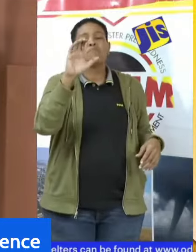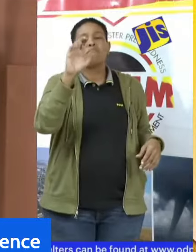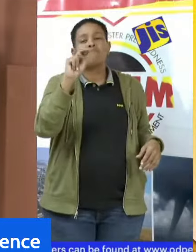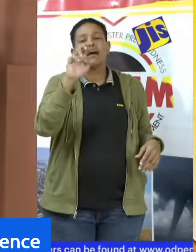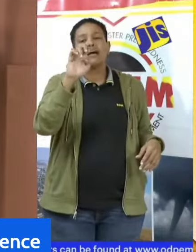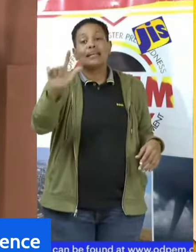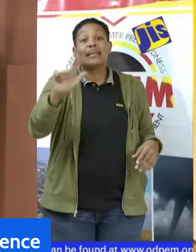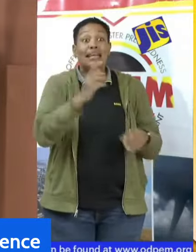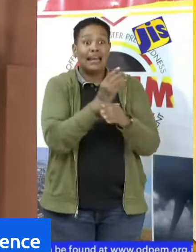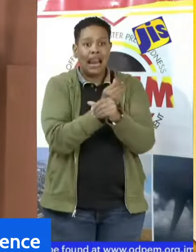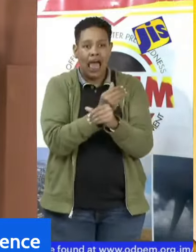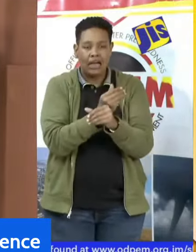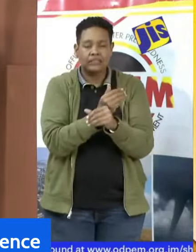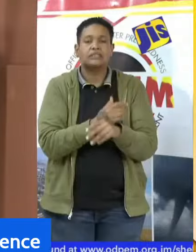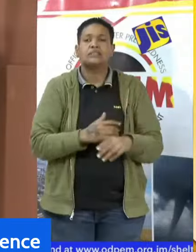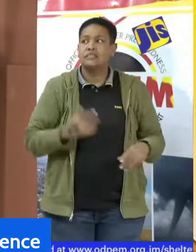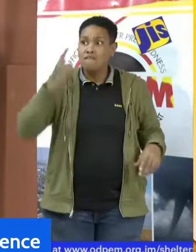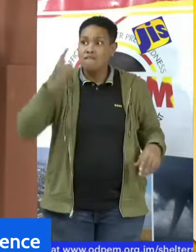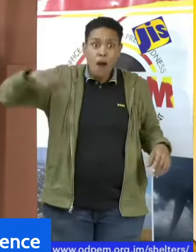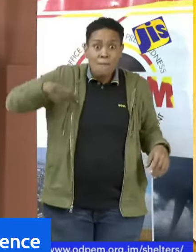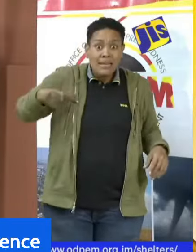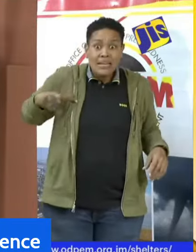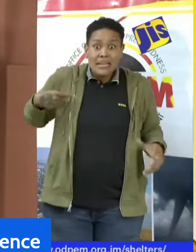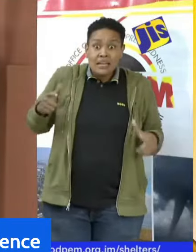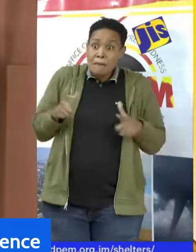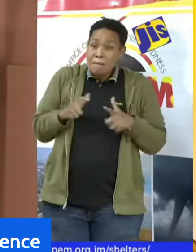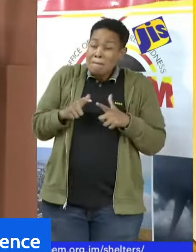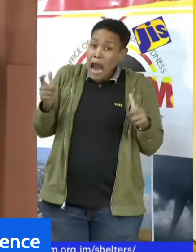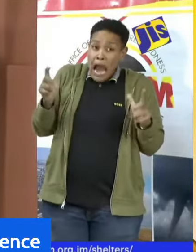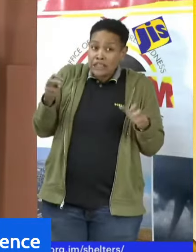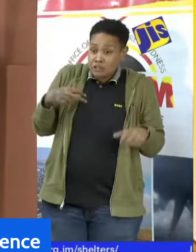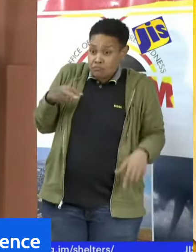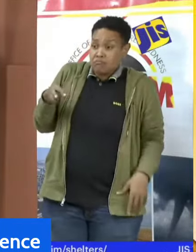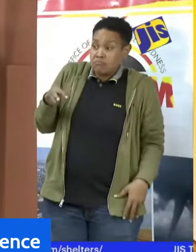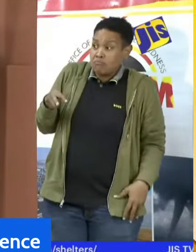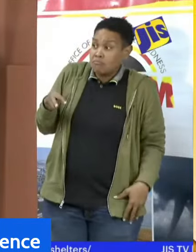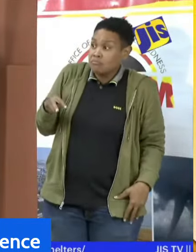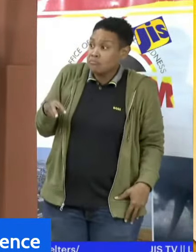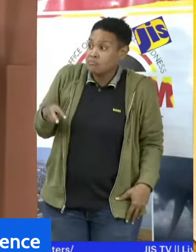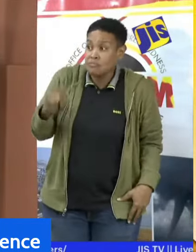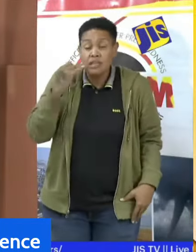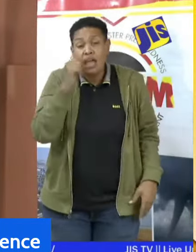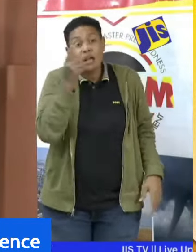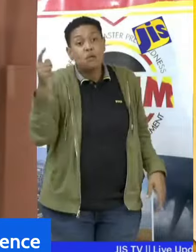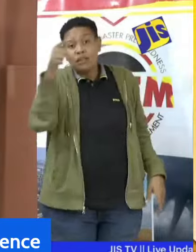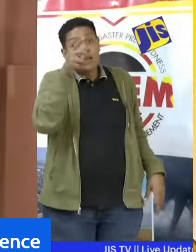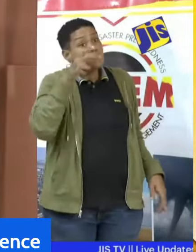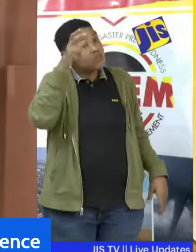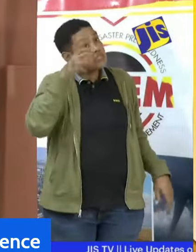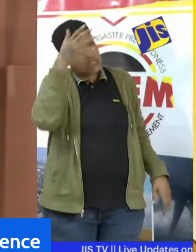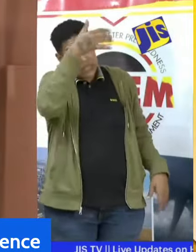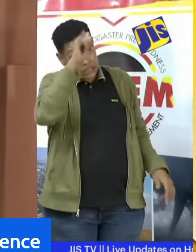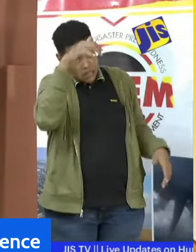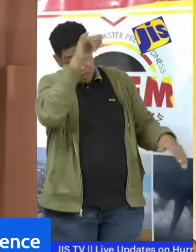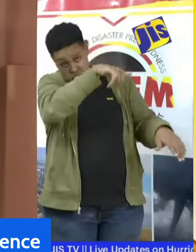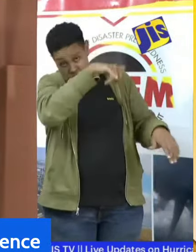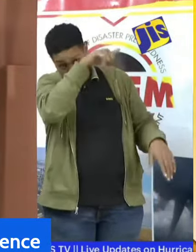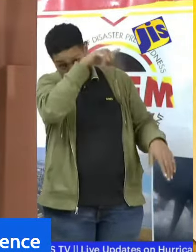Lands, which for me is a major issue. And if anybody there is listening, I want to